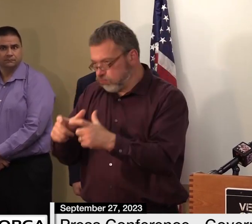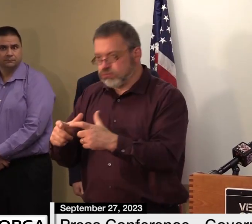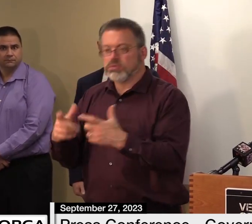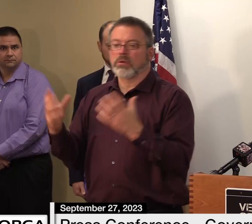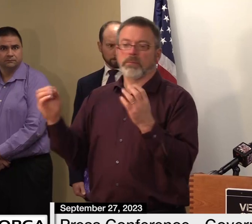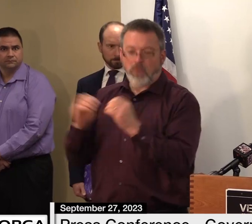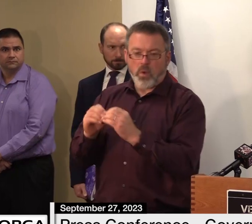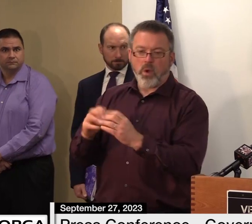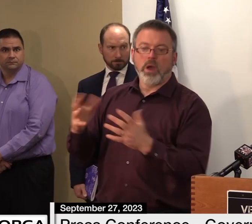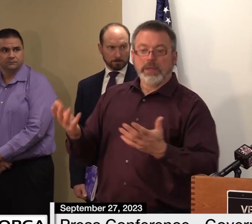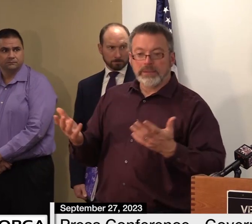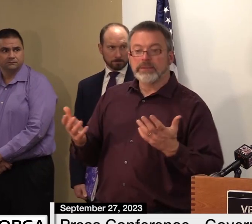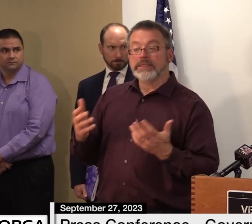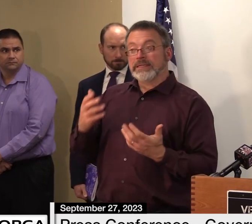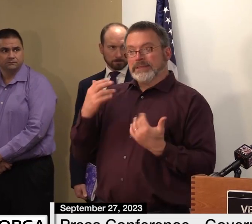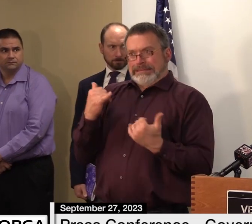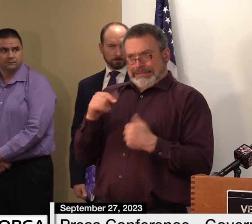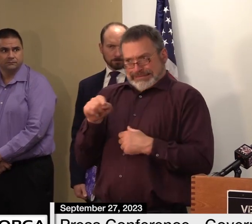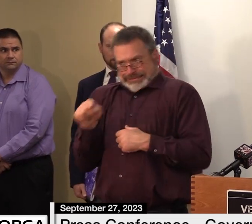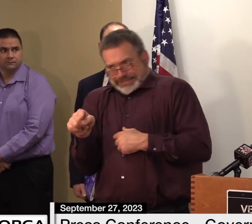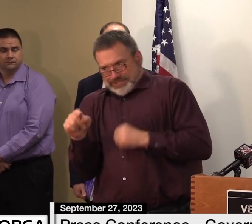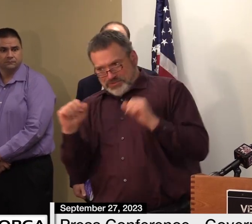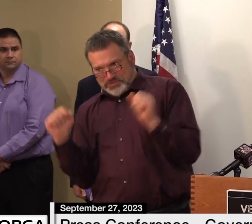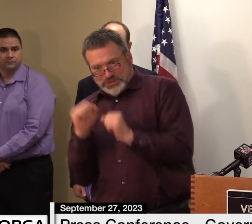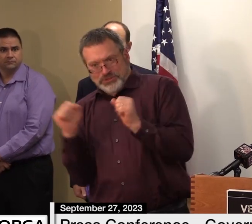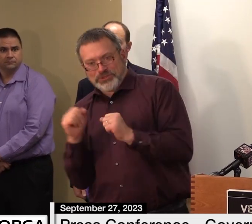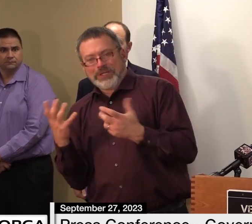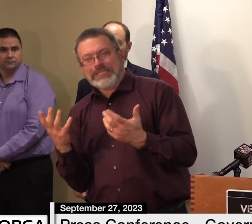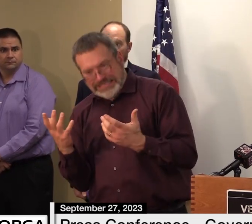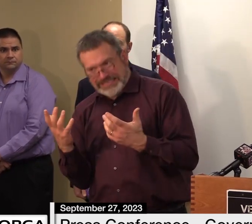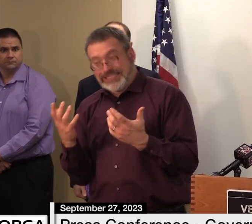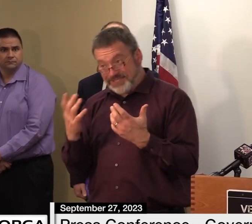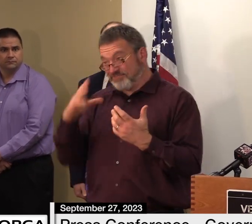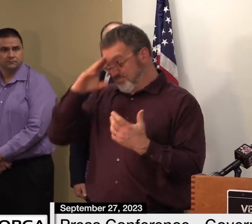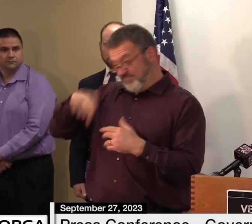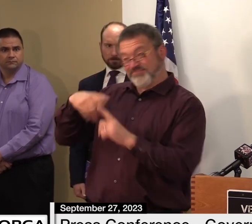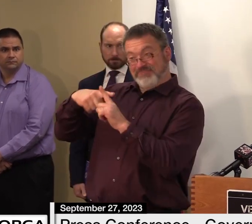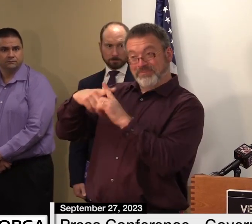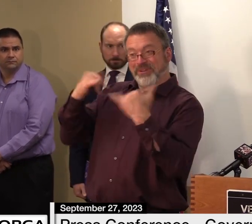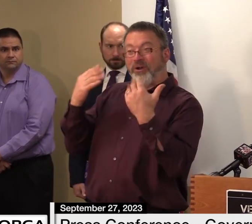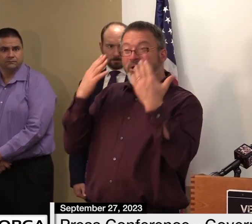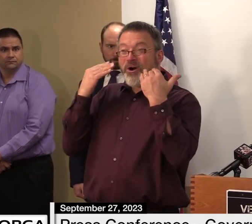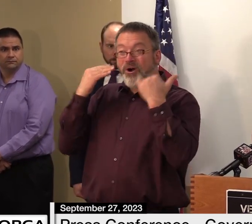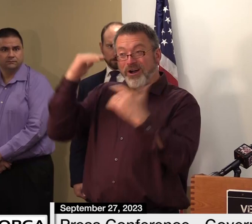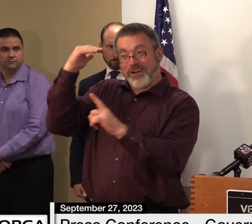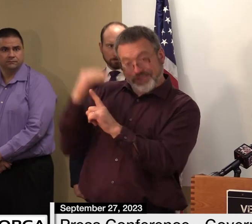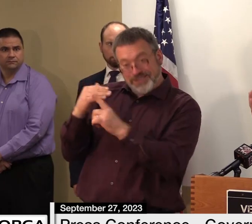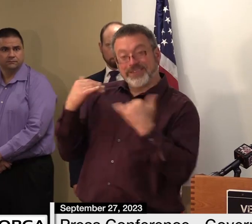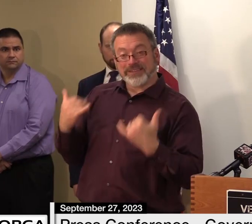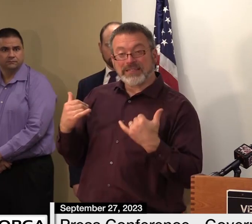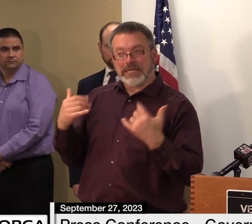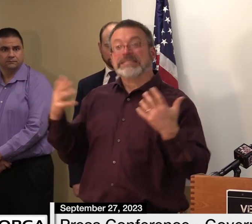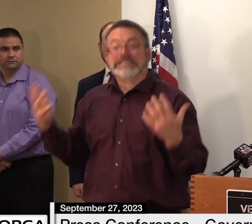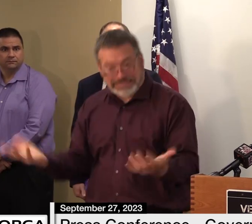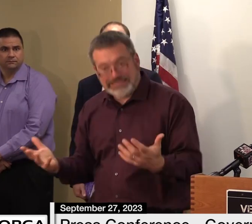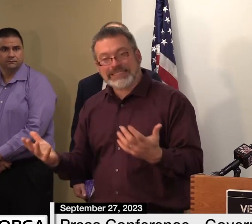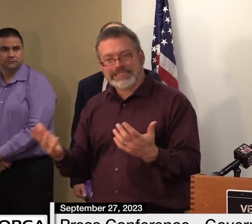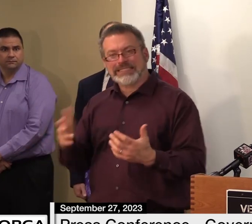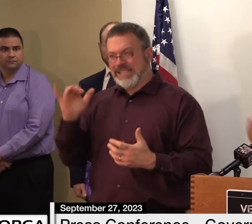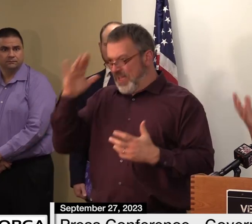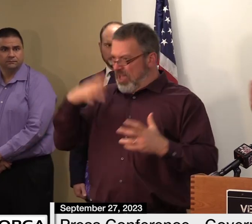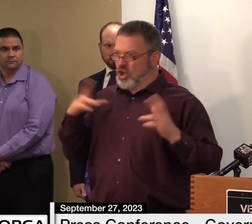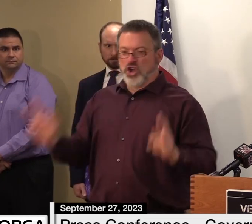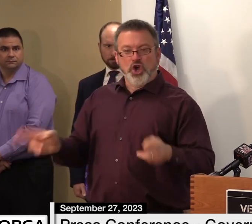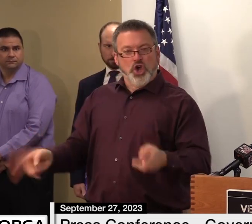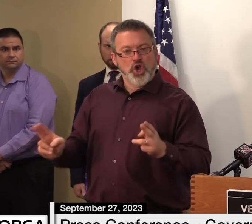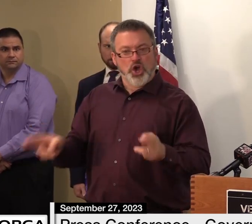winter now. The temperature is dropping. And I'm concerned. And that's why we reached out, and that's why we have the